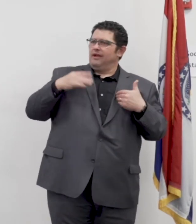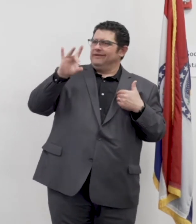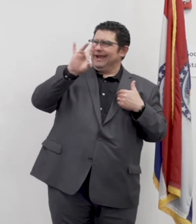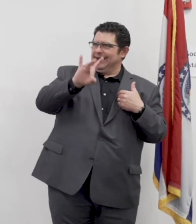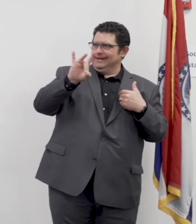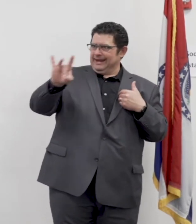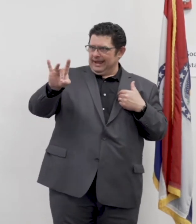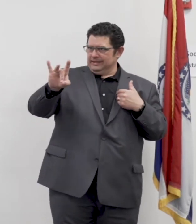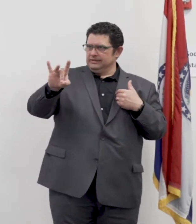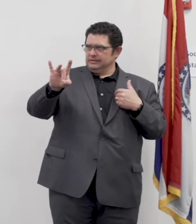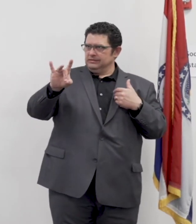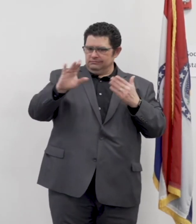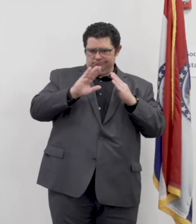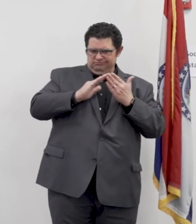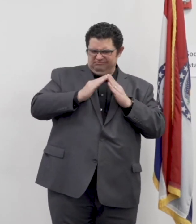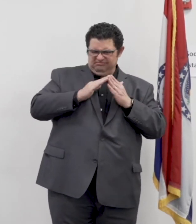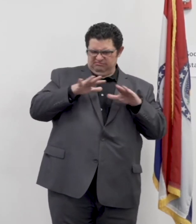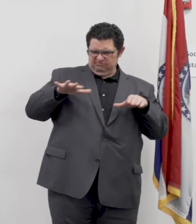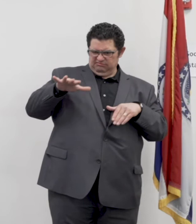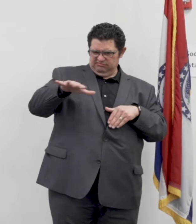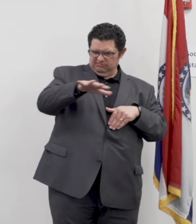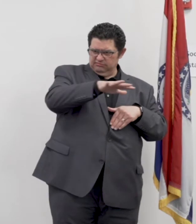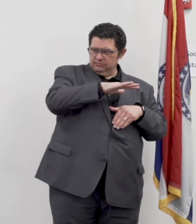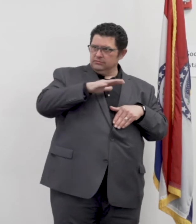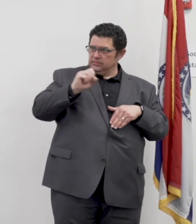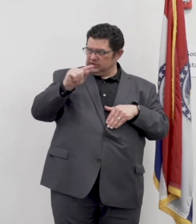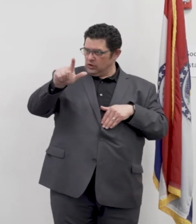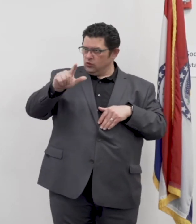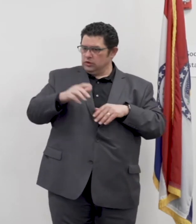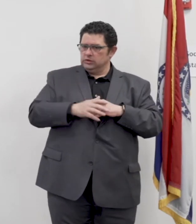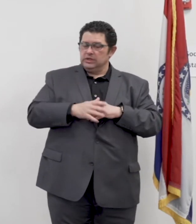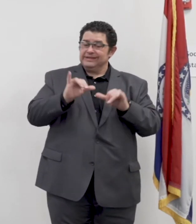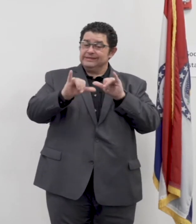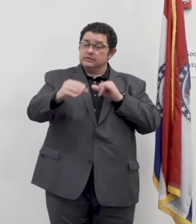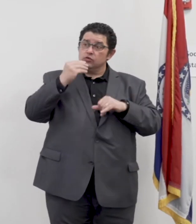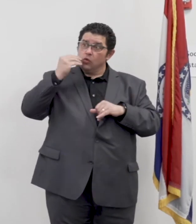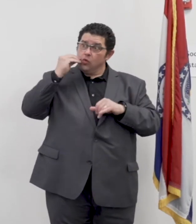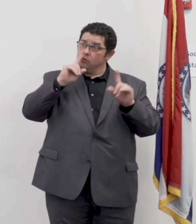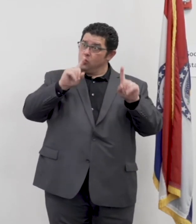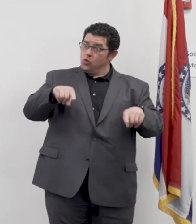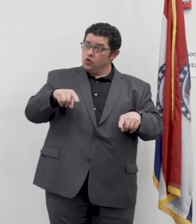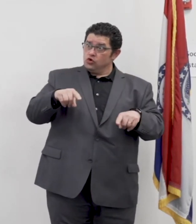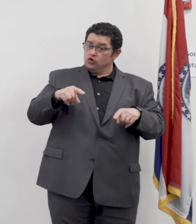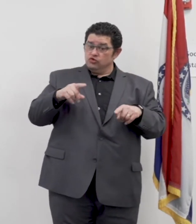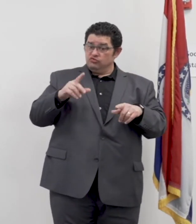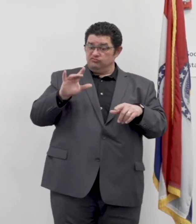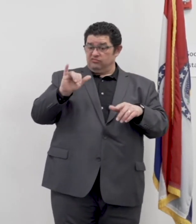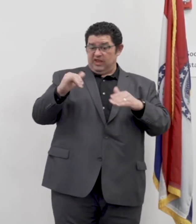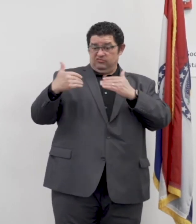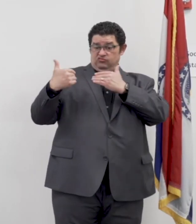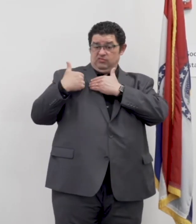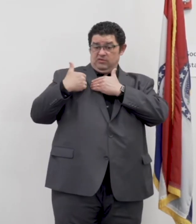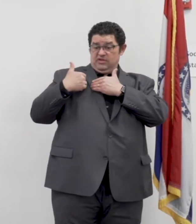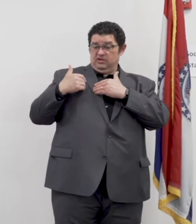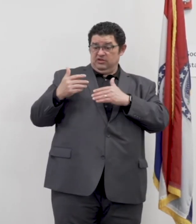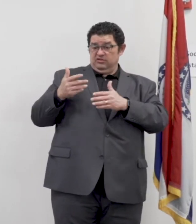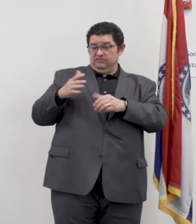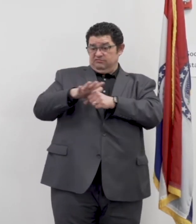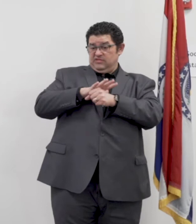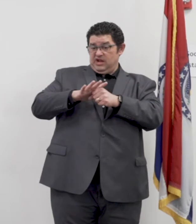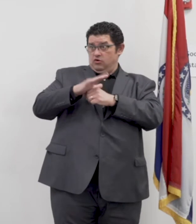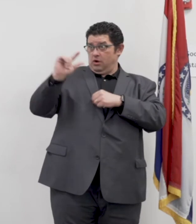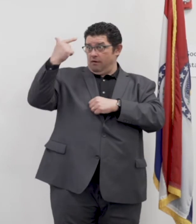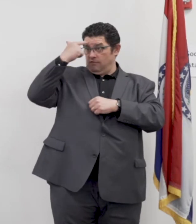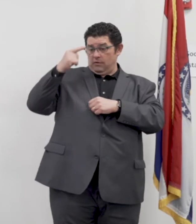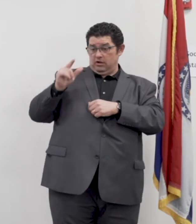in St. Louis County. The public health orders is a jurisdiction and a responsibility of county government. That's where that